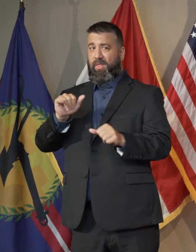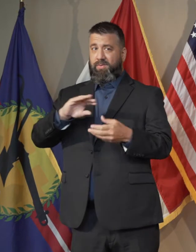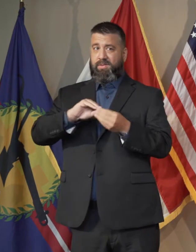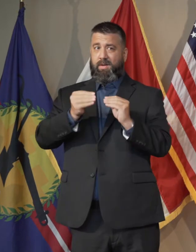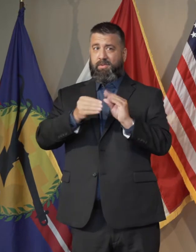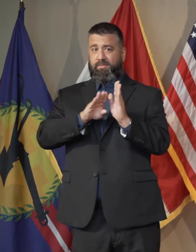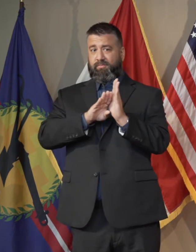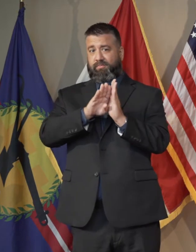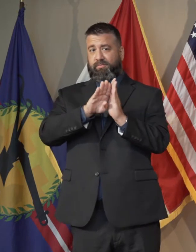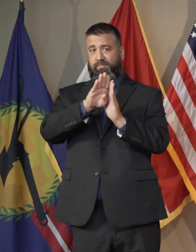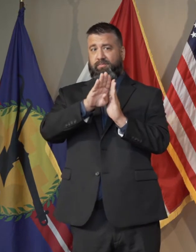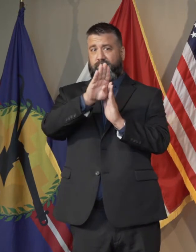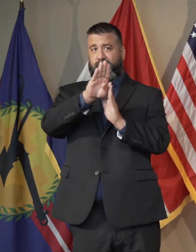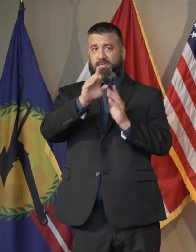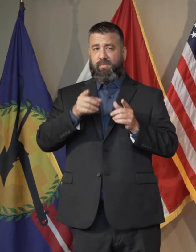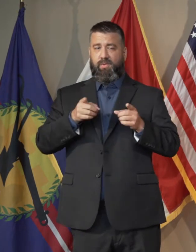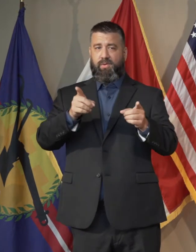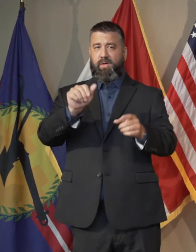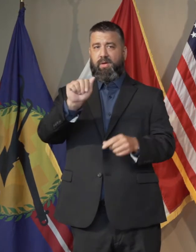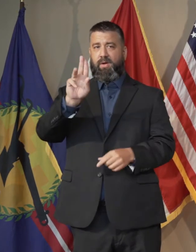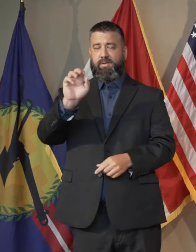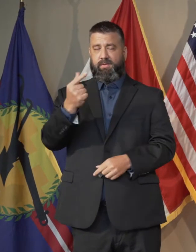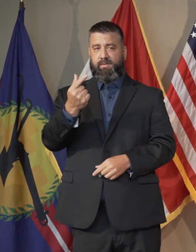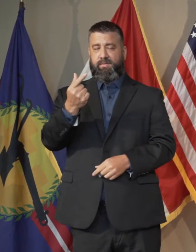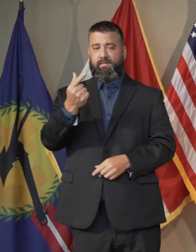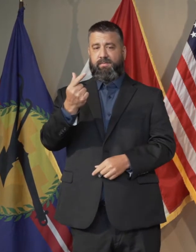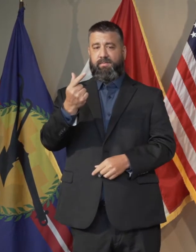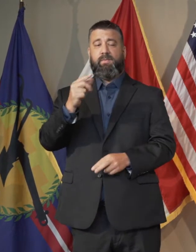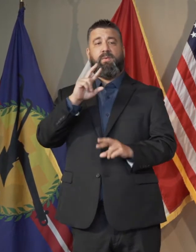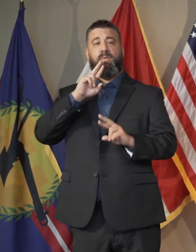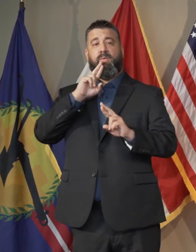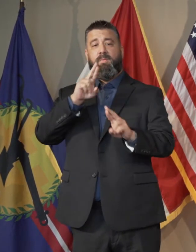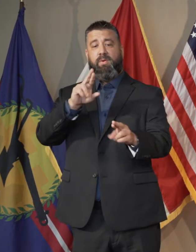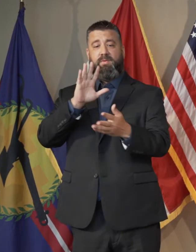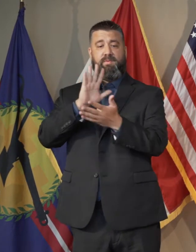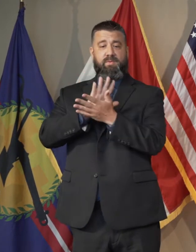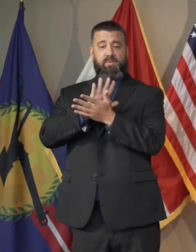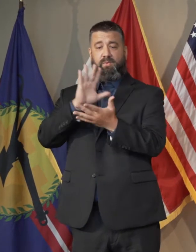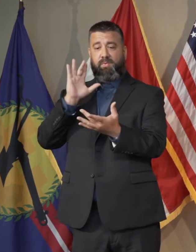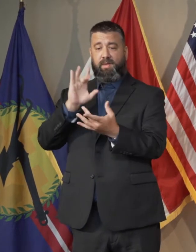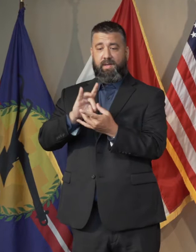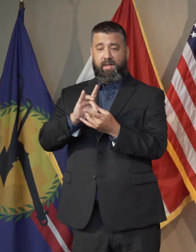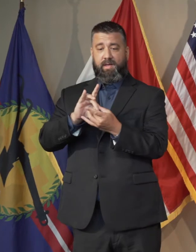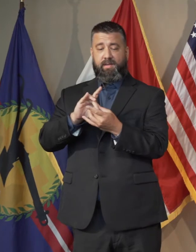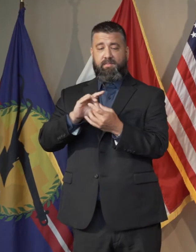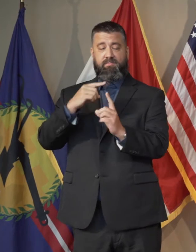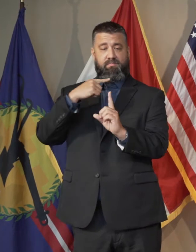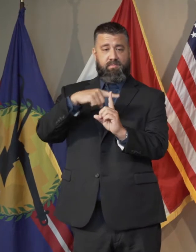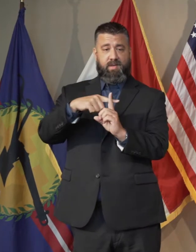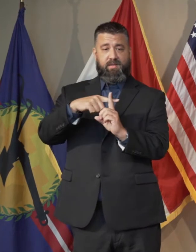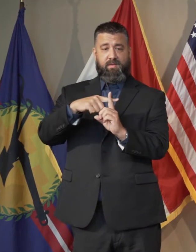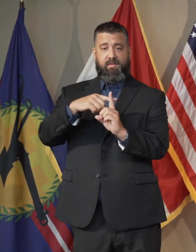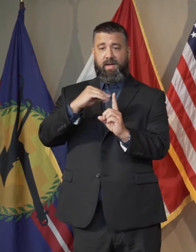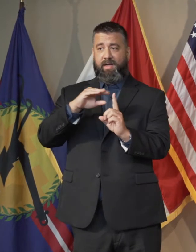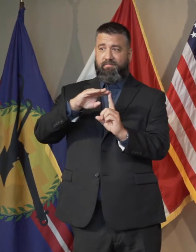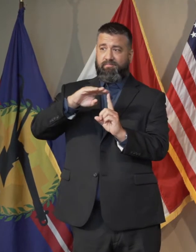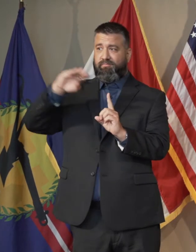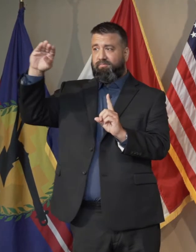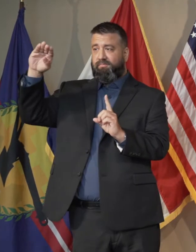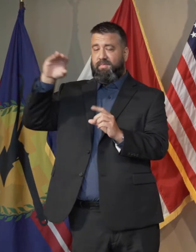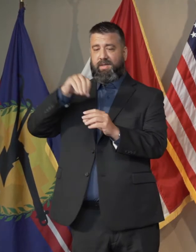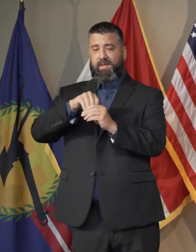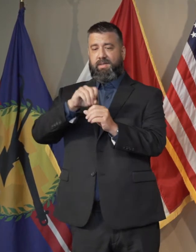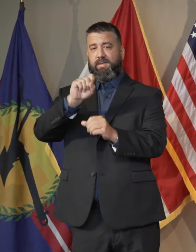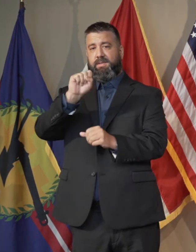August moves forward. Reports of school-related cases, along with the high incidence of cases in St. Louis